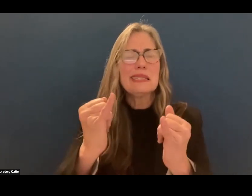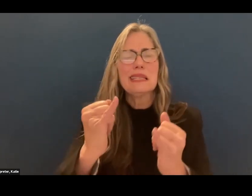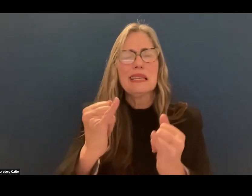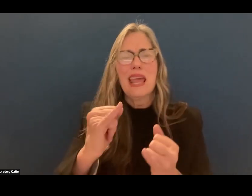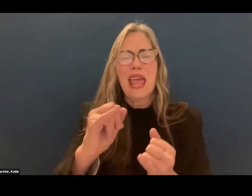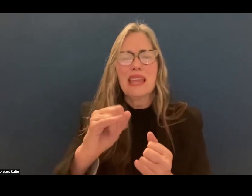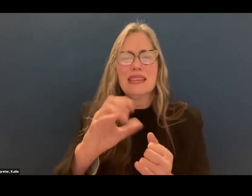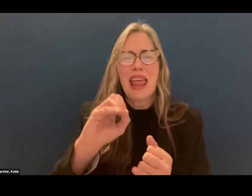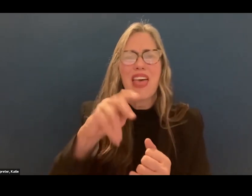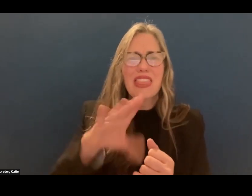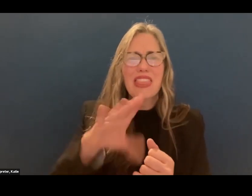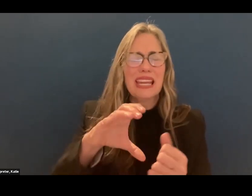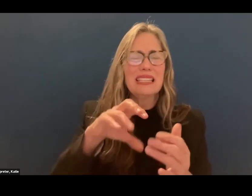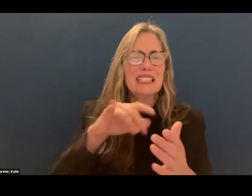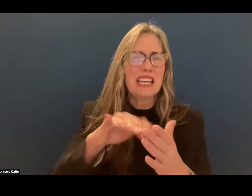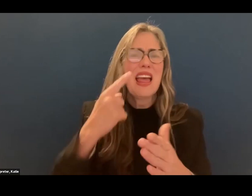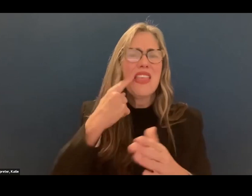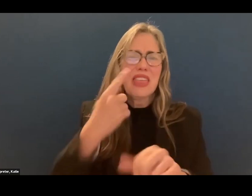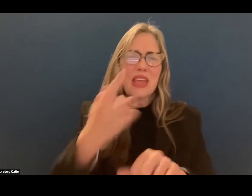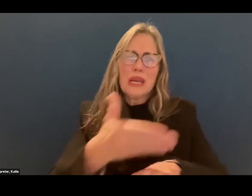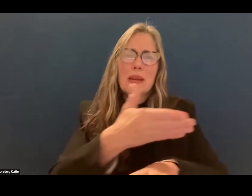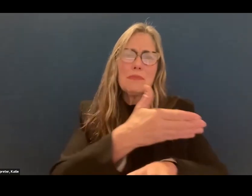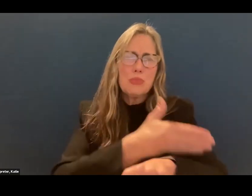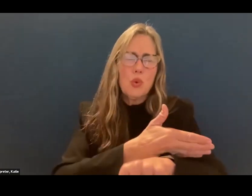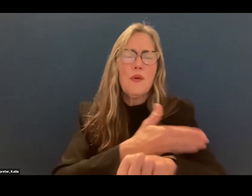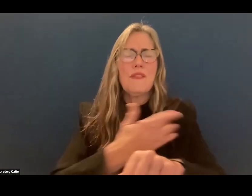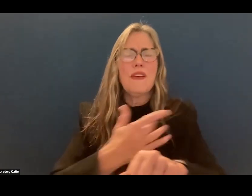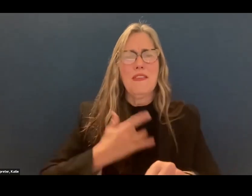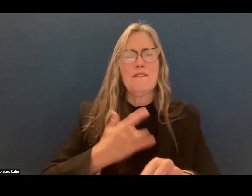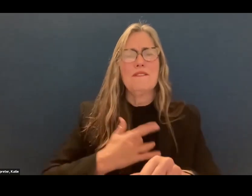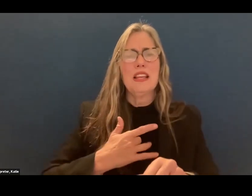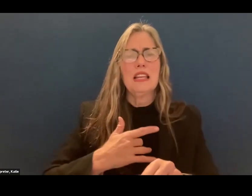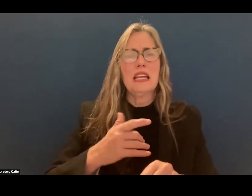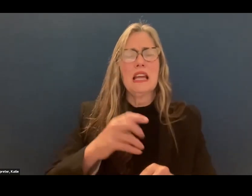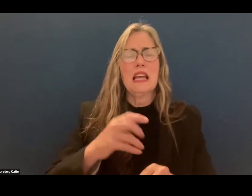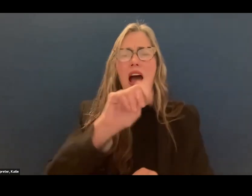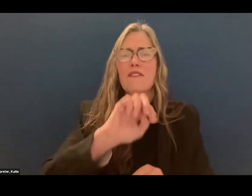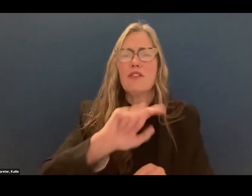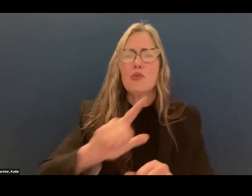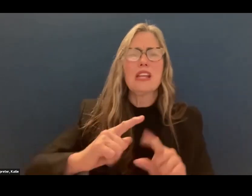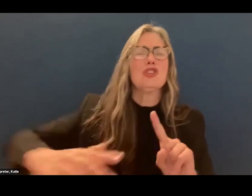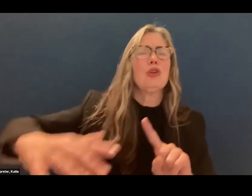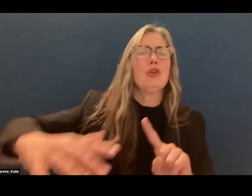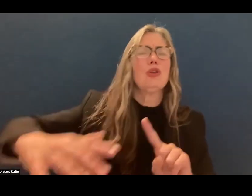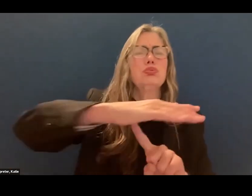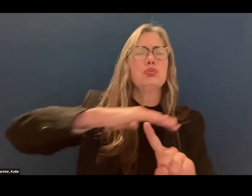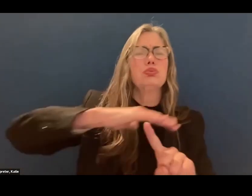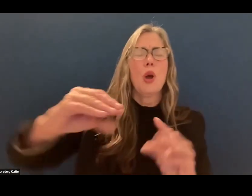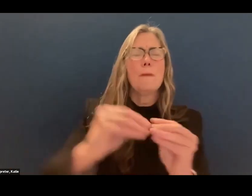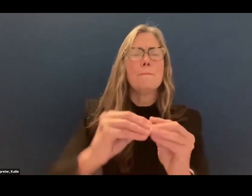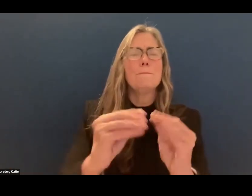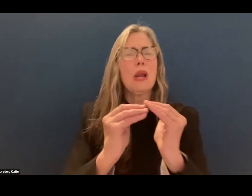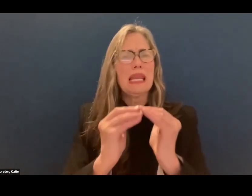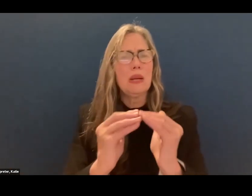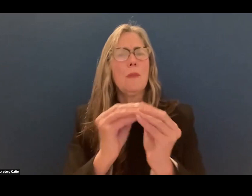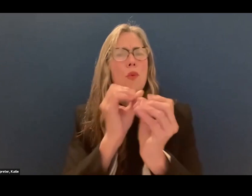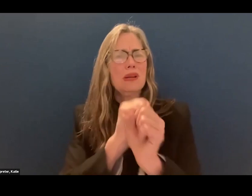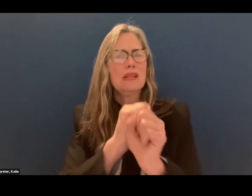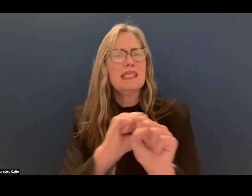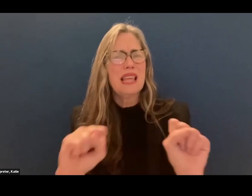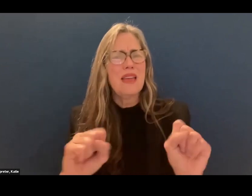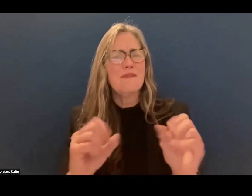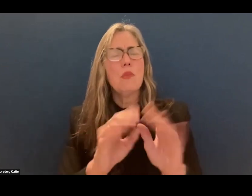have an improved racial climate on their end. Okay, thank you. Board members, any comments or